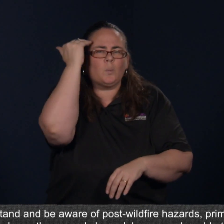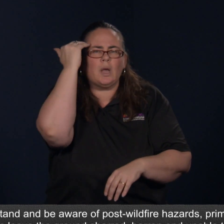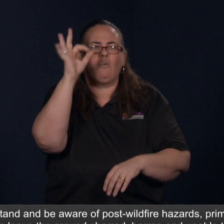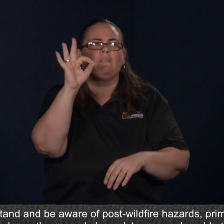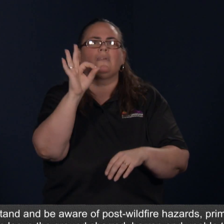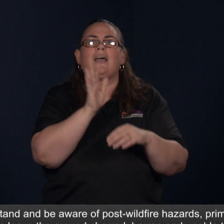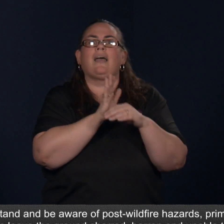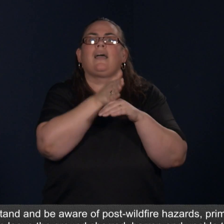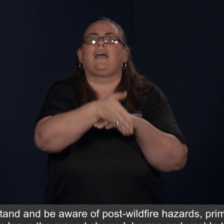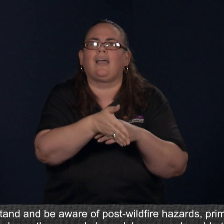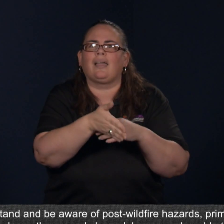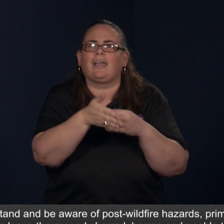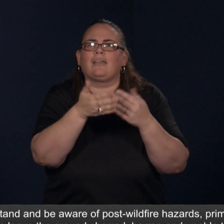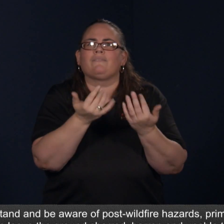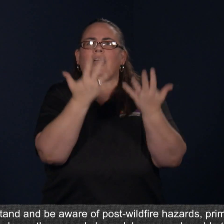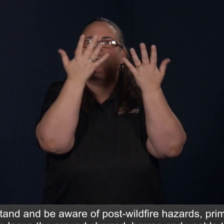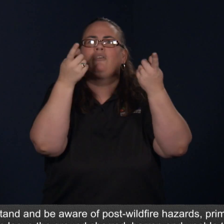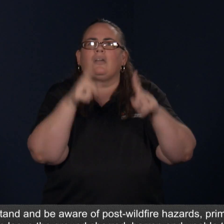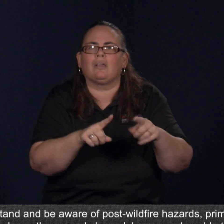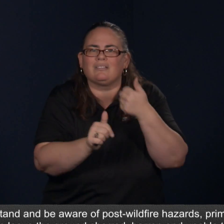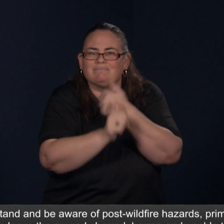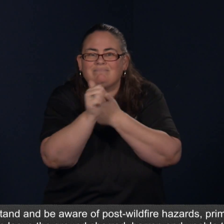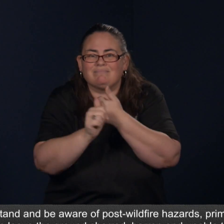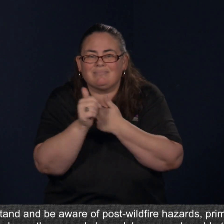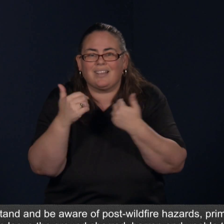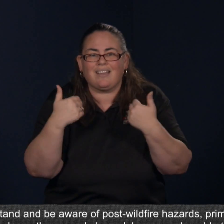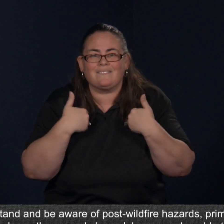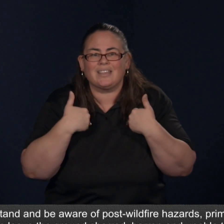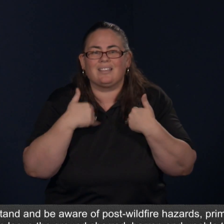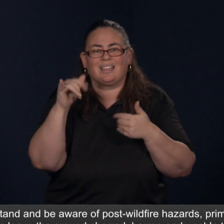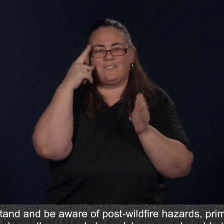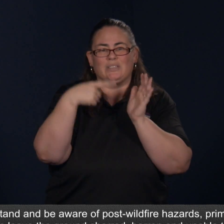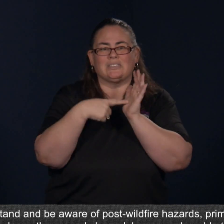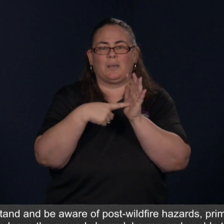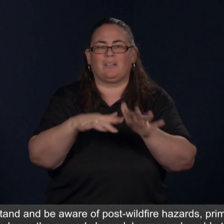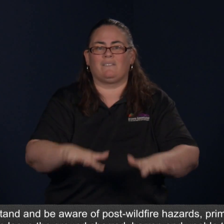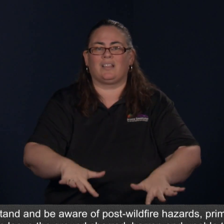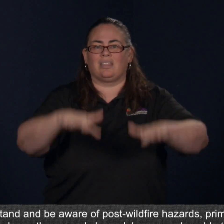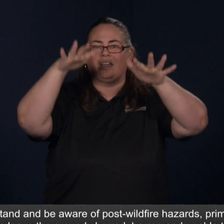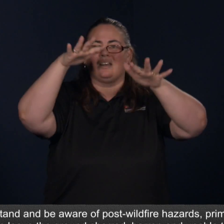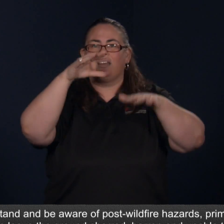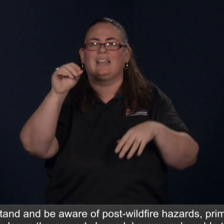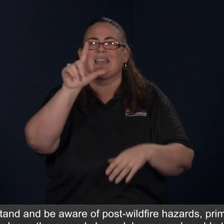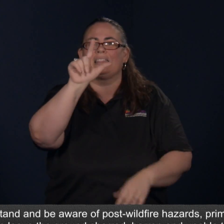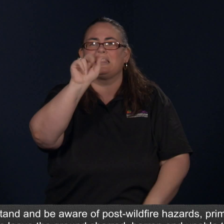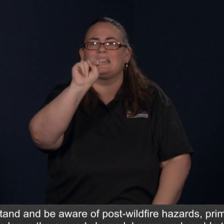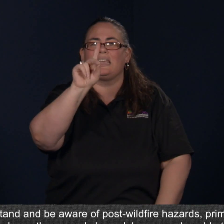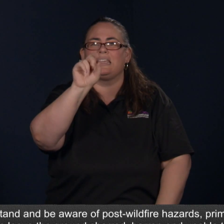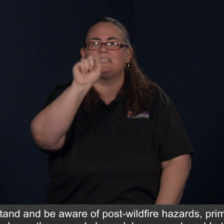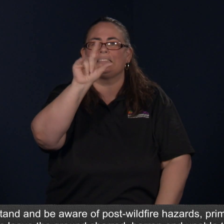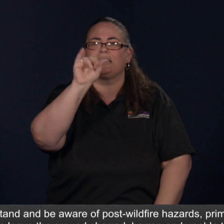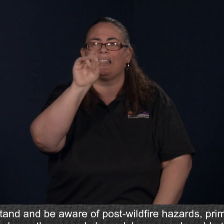Understand and be aware of post-wildfire hazards, primarily flooding and landslides.